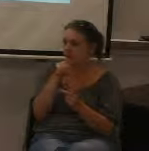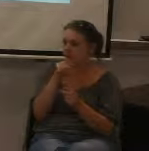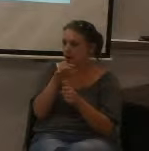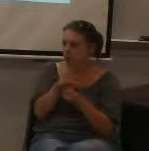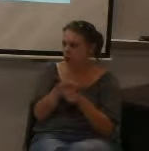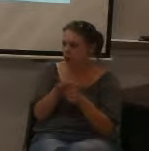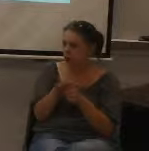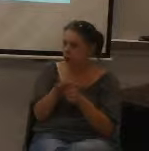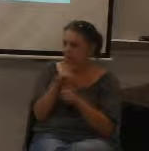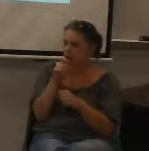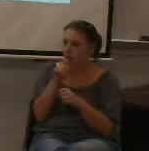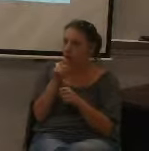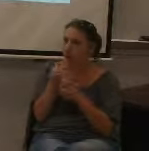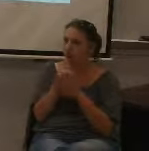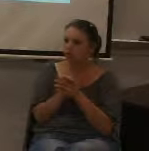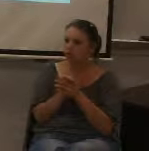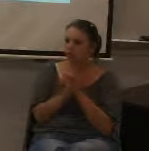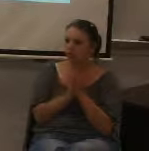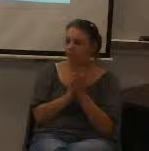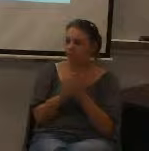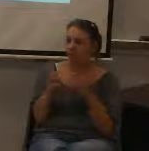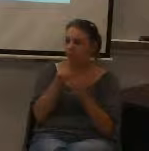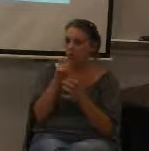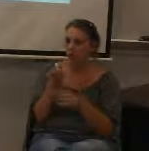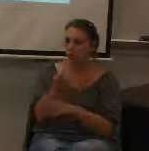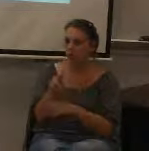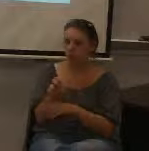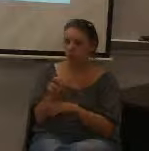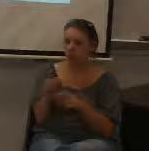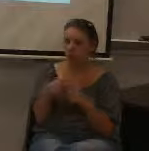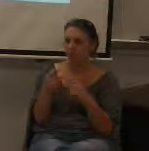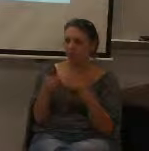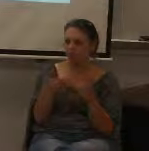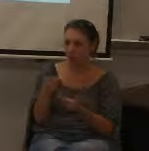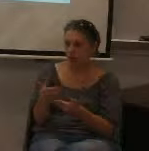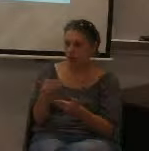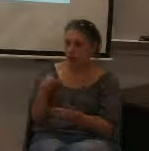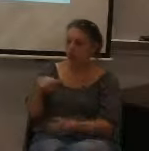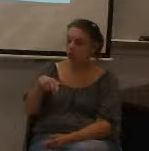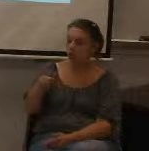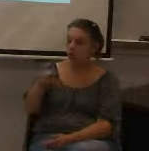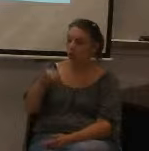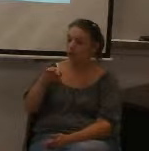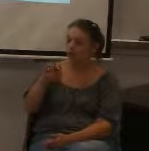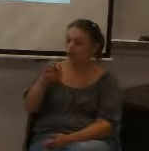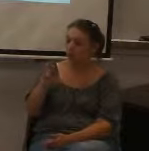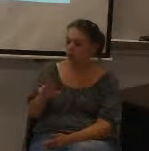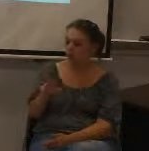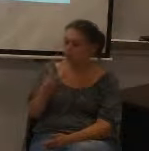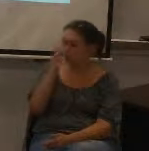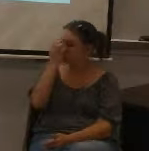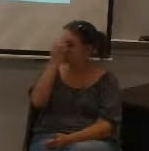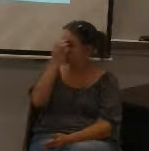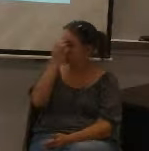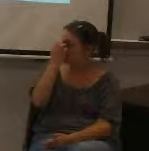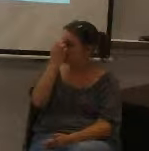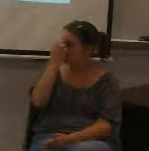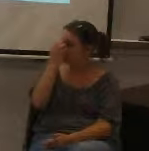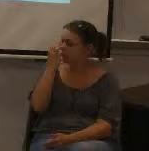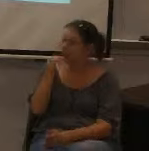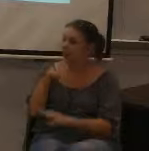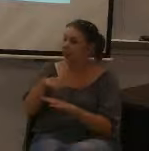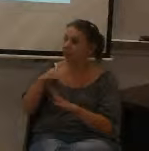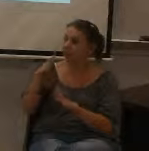and then a drought with quite a bit of dryish zone, and eventually we get down to an aquifer. And at the top of